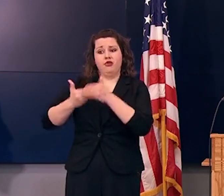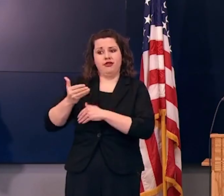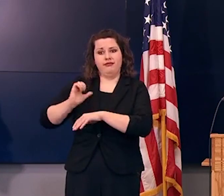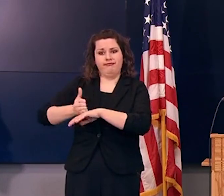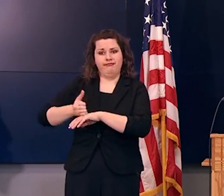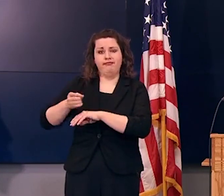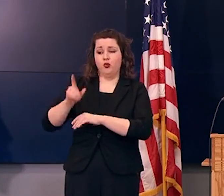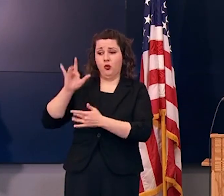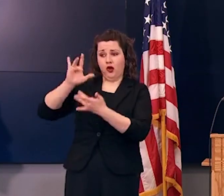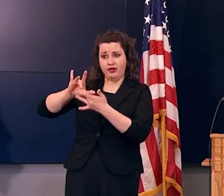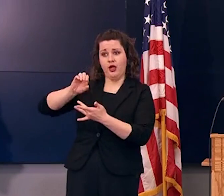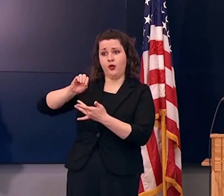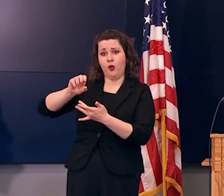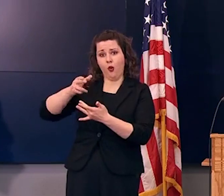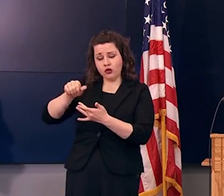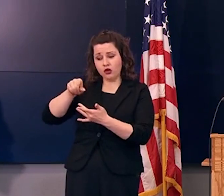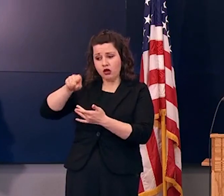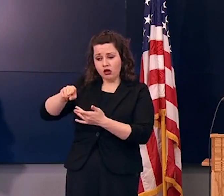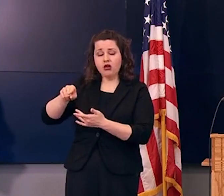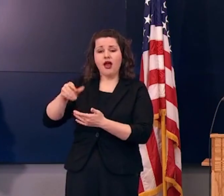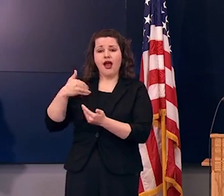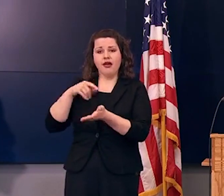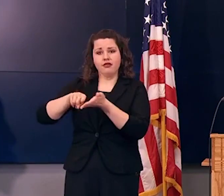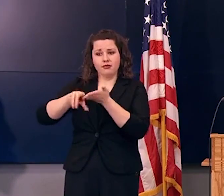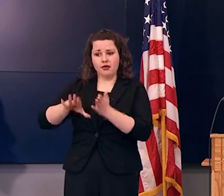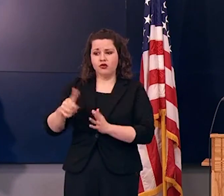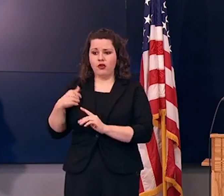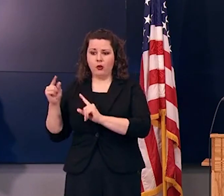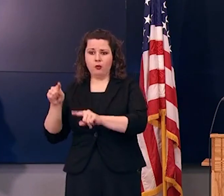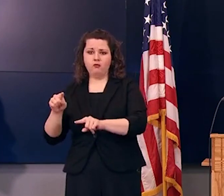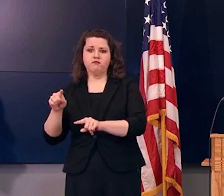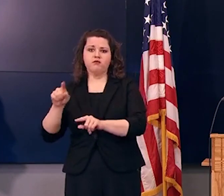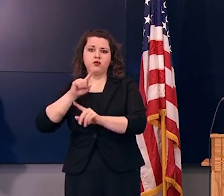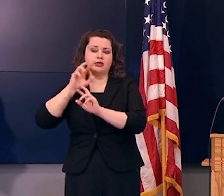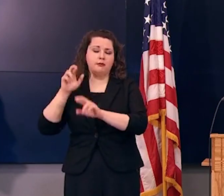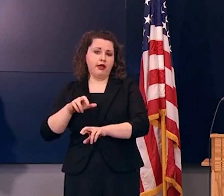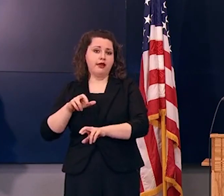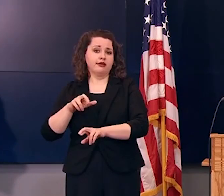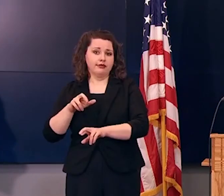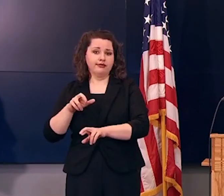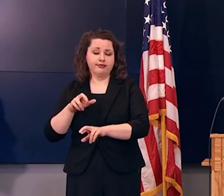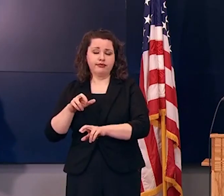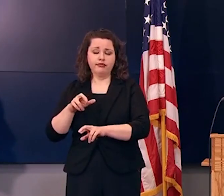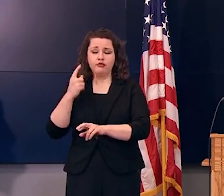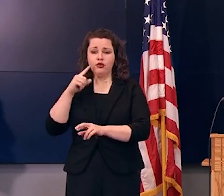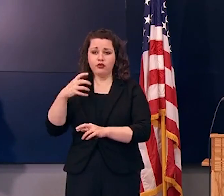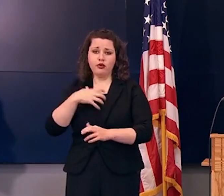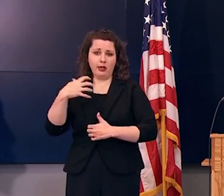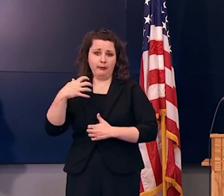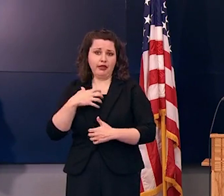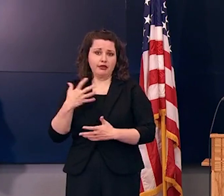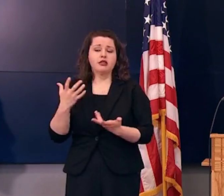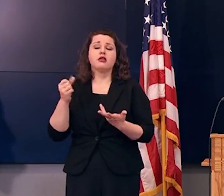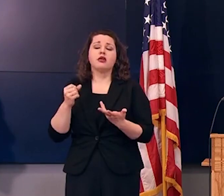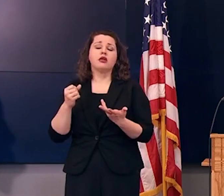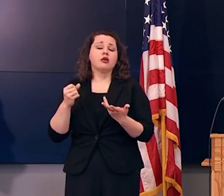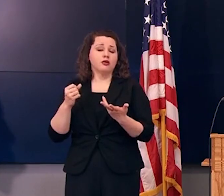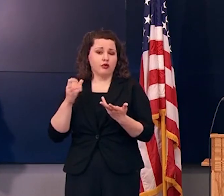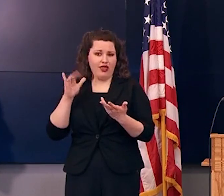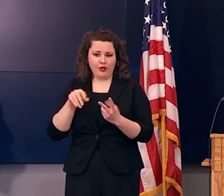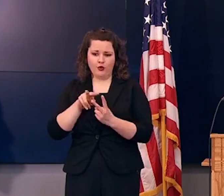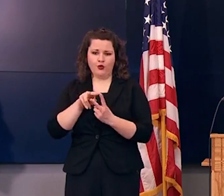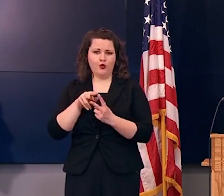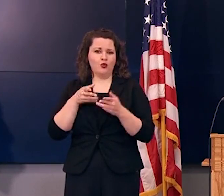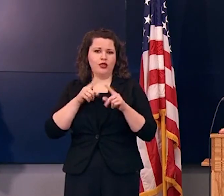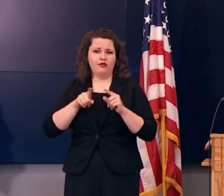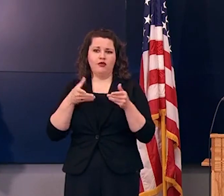place where you contact them, and they have inspectors that respond appropriately to all of the complaints that have been filed. So those are two